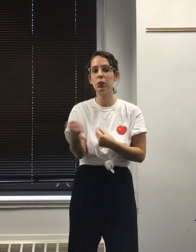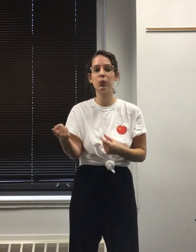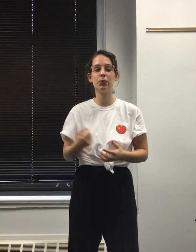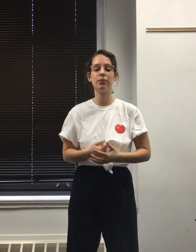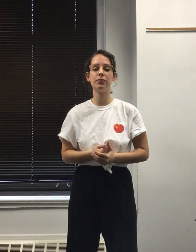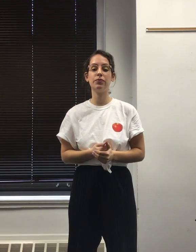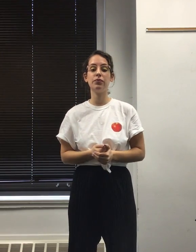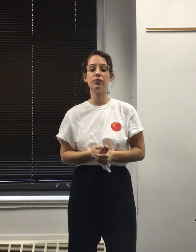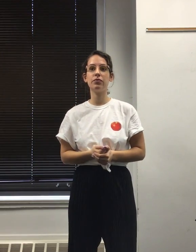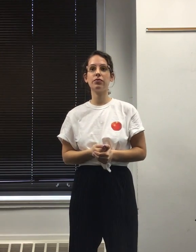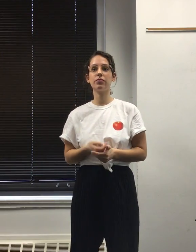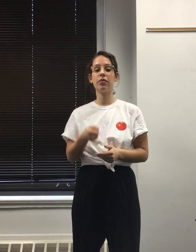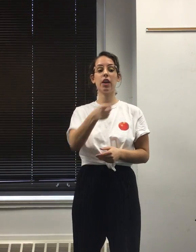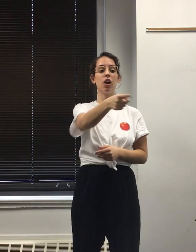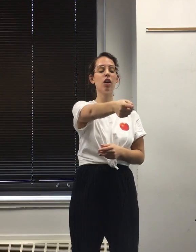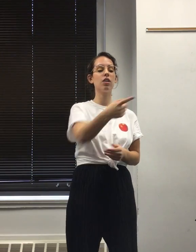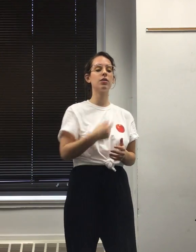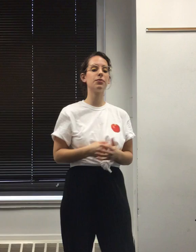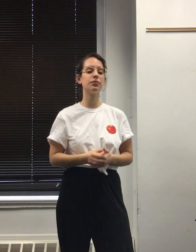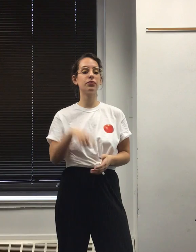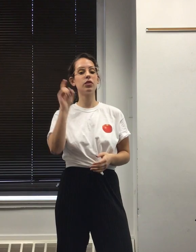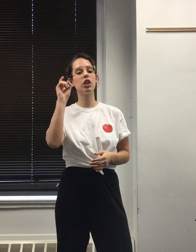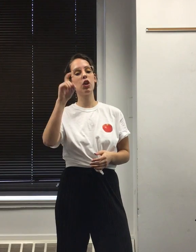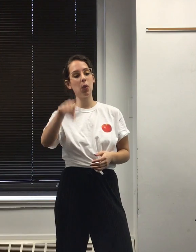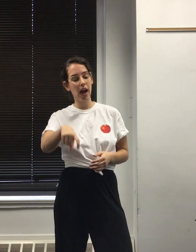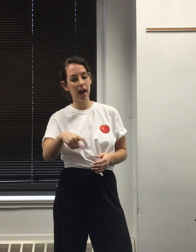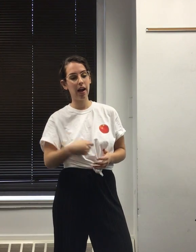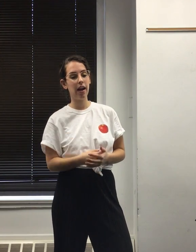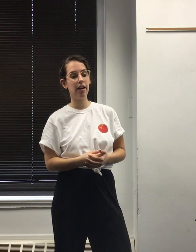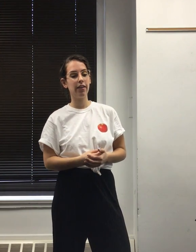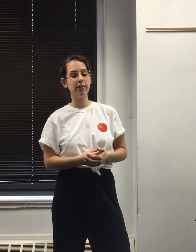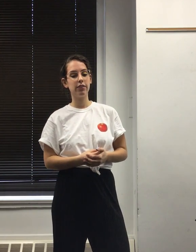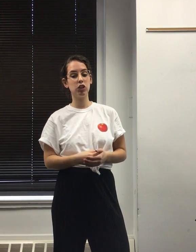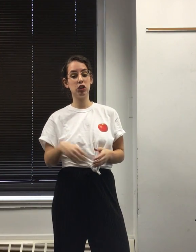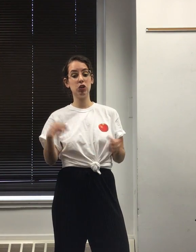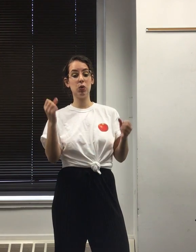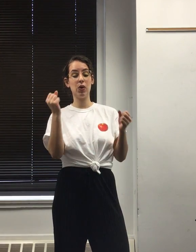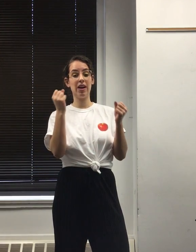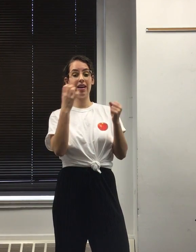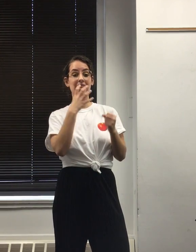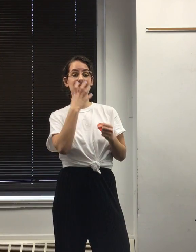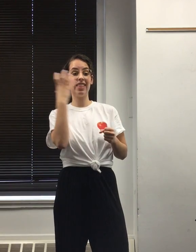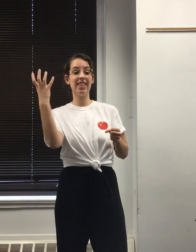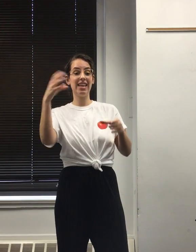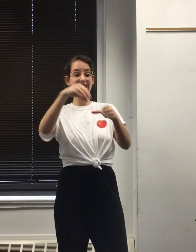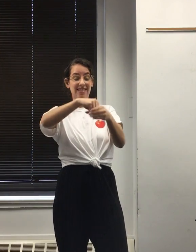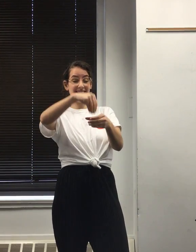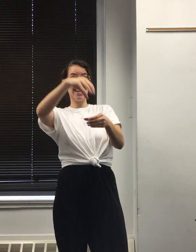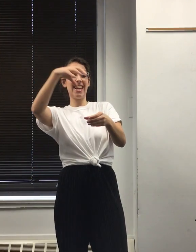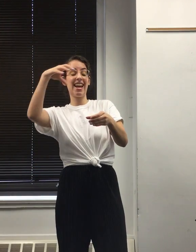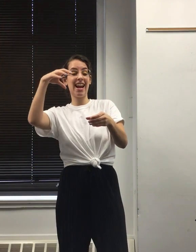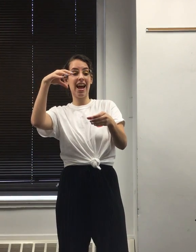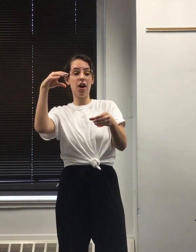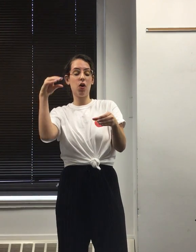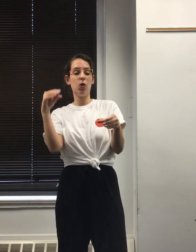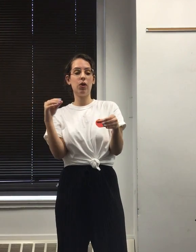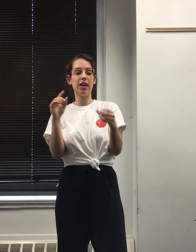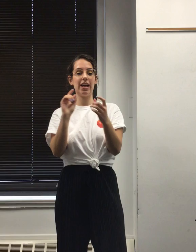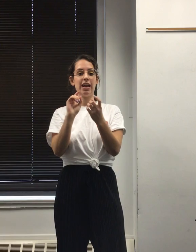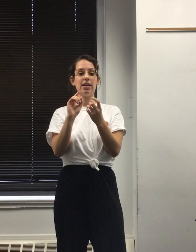Curtis? You have to take the heat out of it to make it go from a gas form to a liquid form. Okay, what's another way